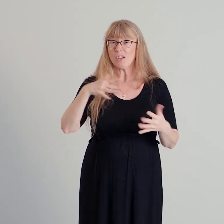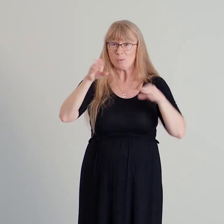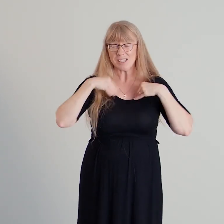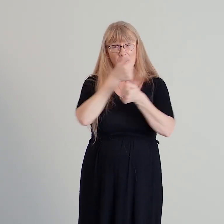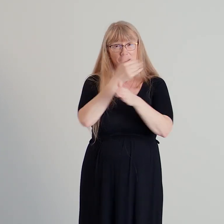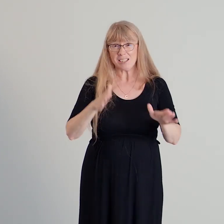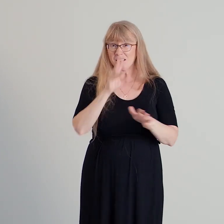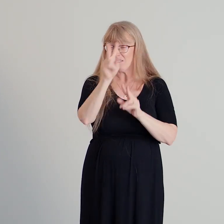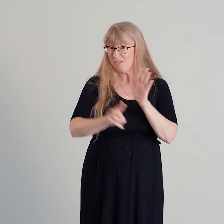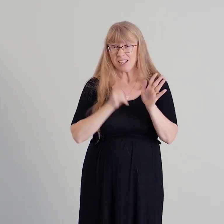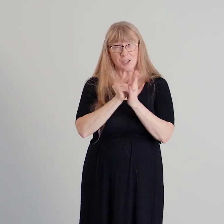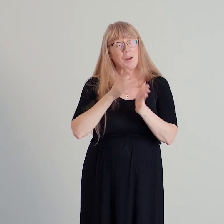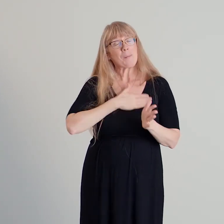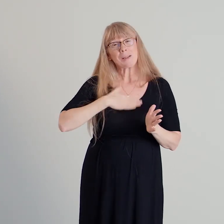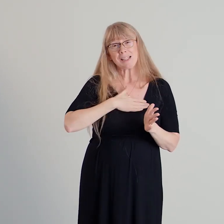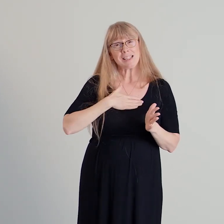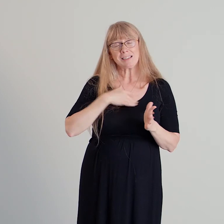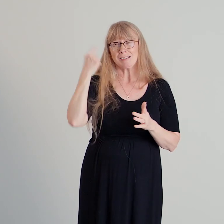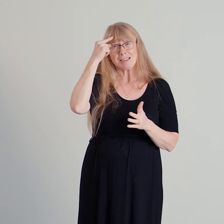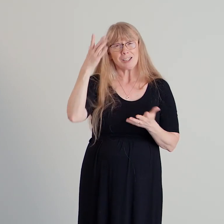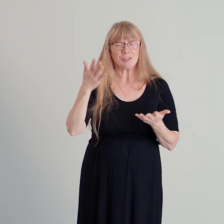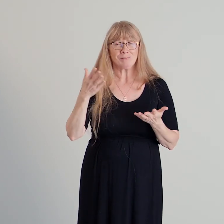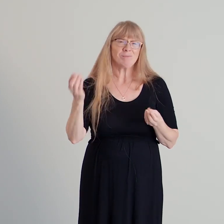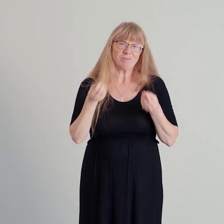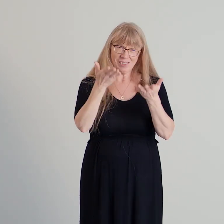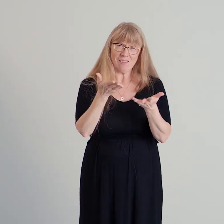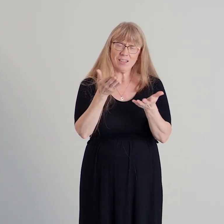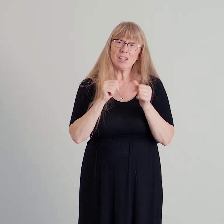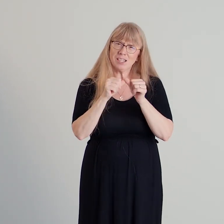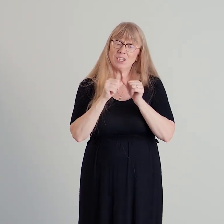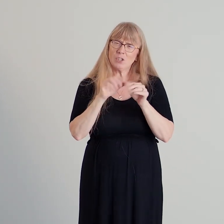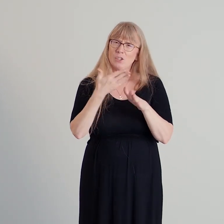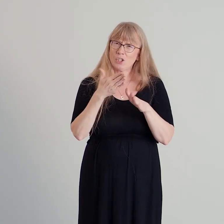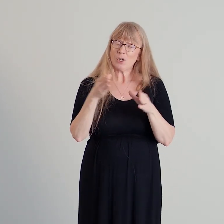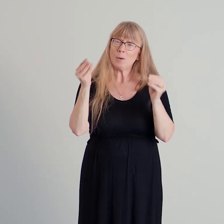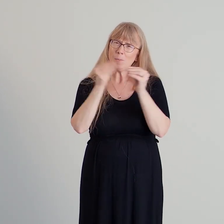by these videos, please consider donating so that we can continue sharing more